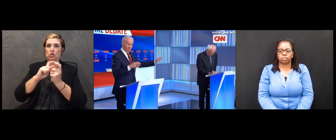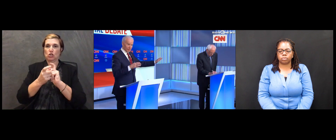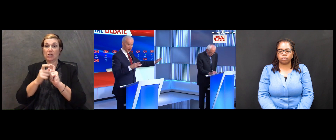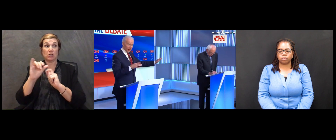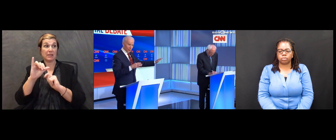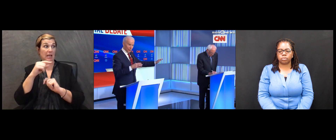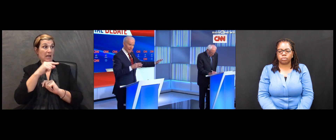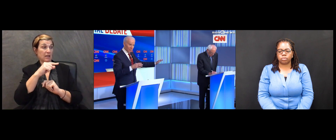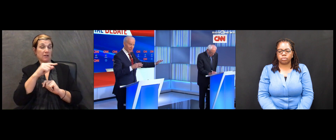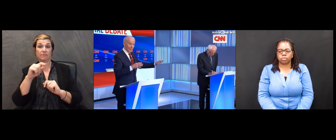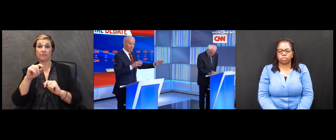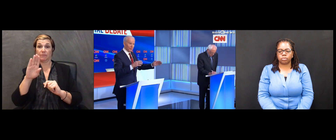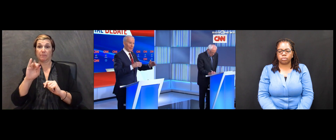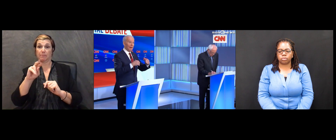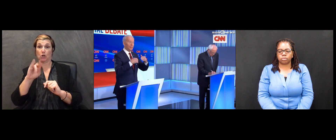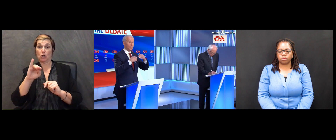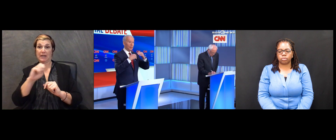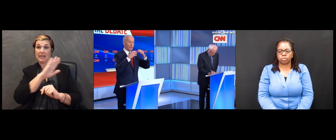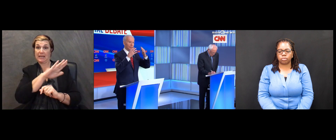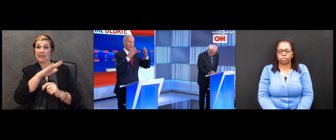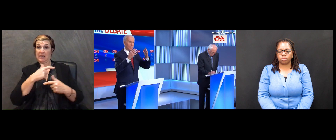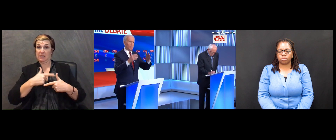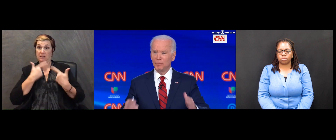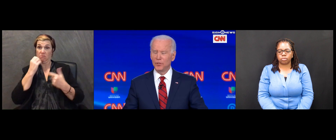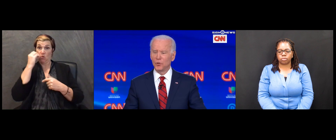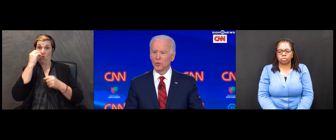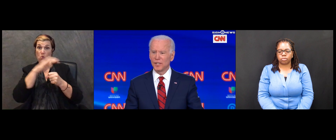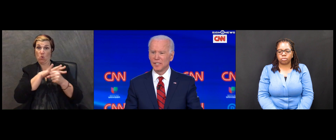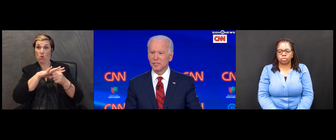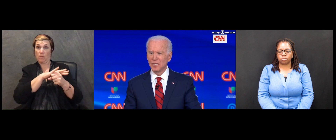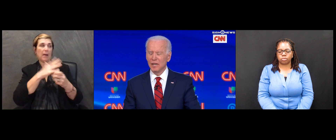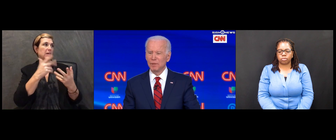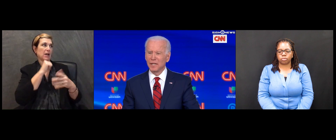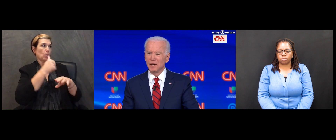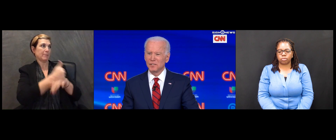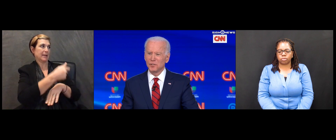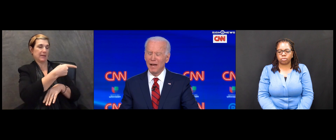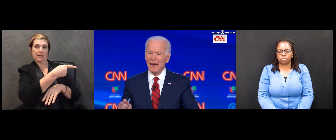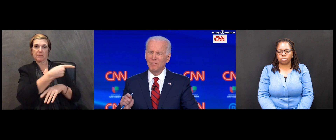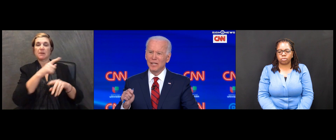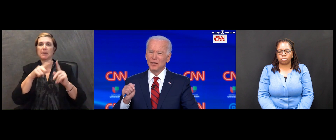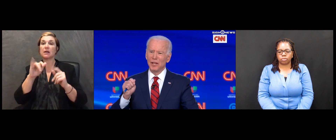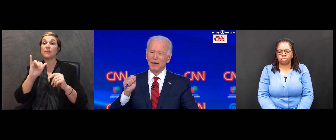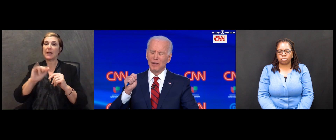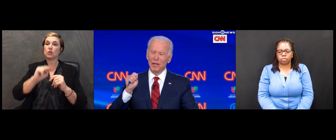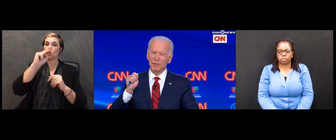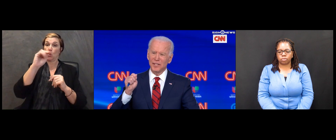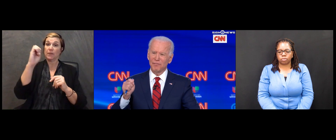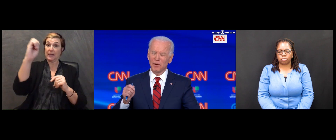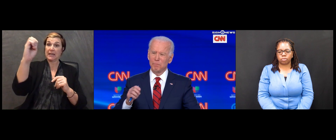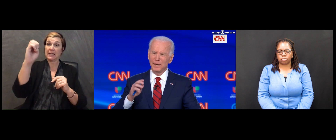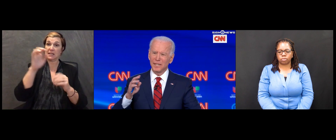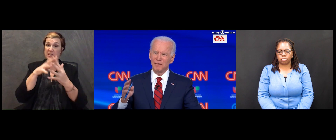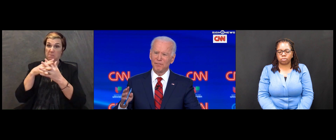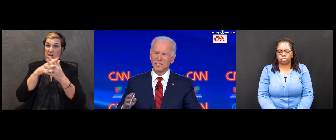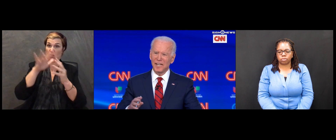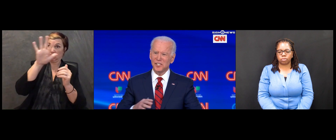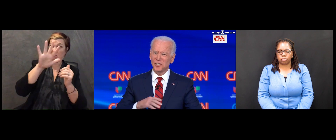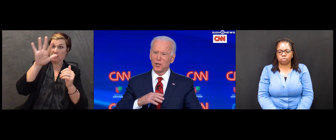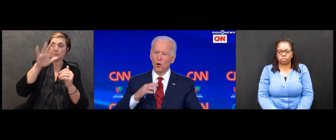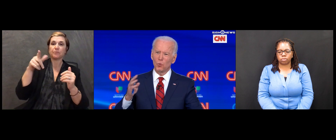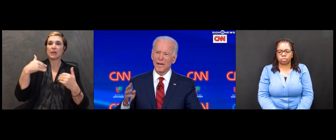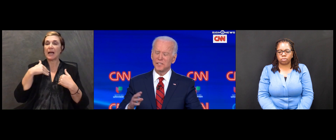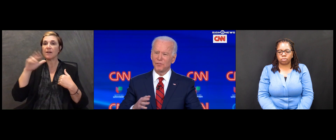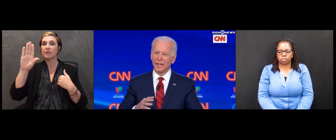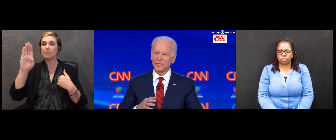I'm not, it has nothing to do with him, but having up in the Northeast, because you have everything from beetle